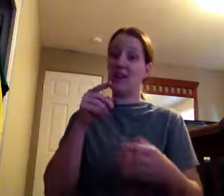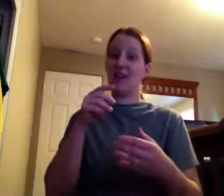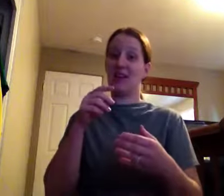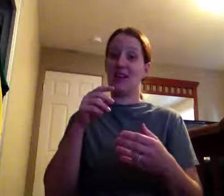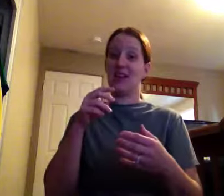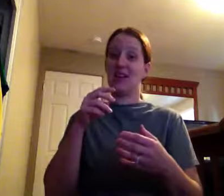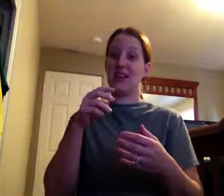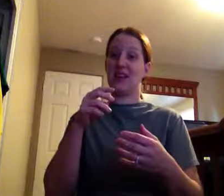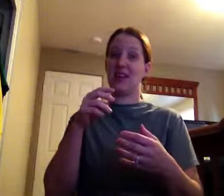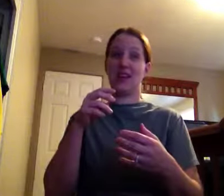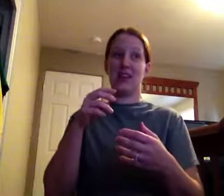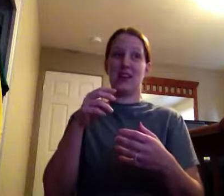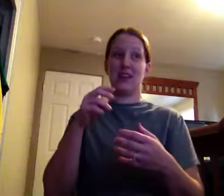just going to say me.